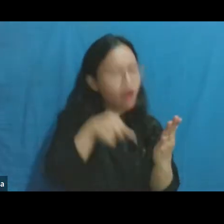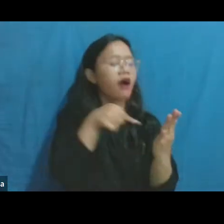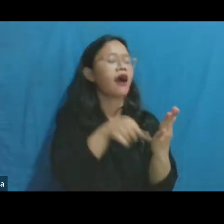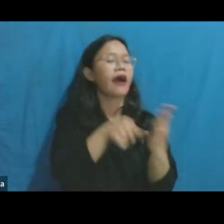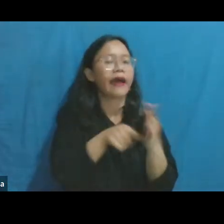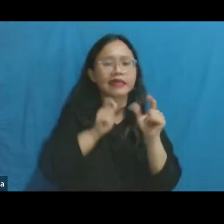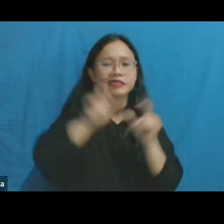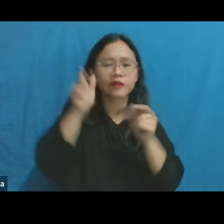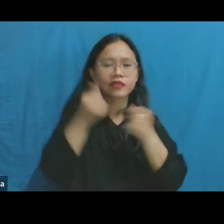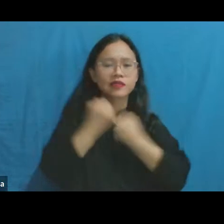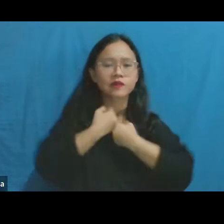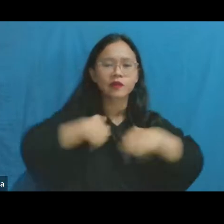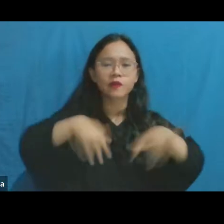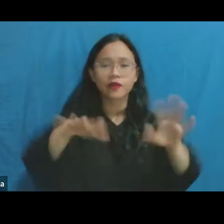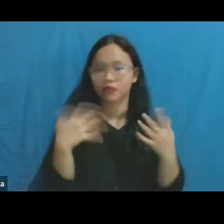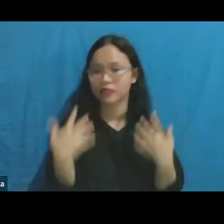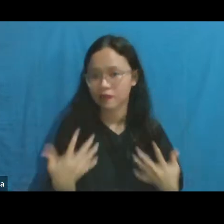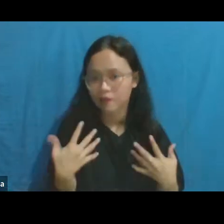also digital rights.